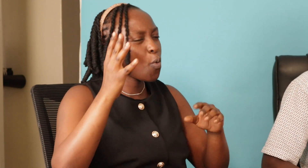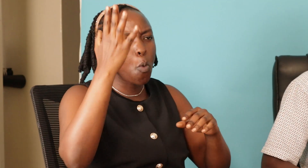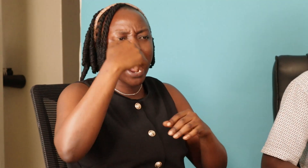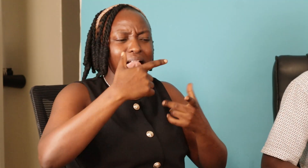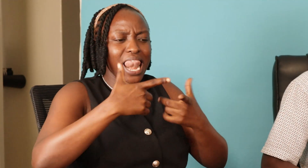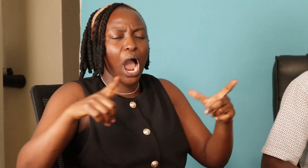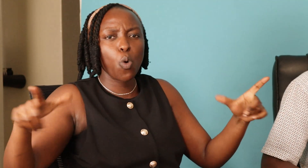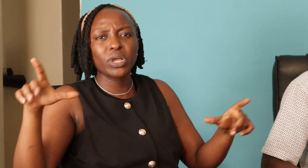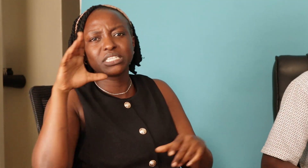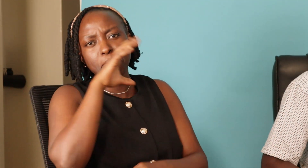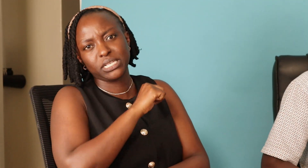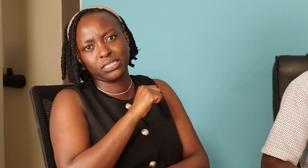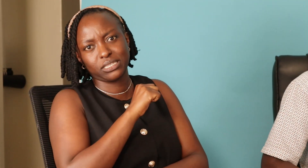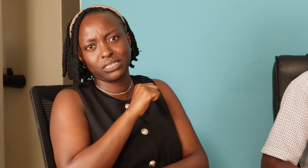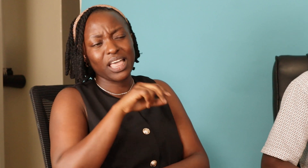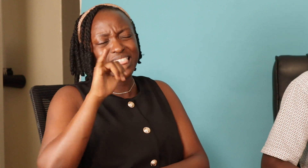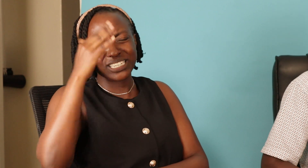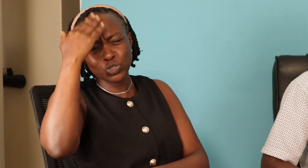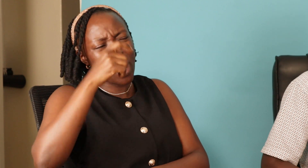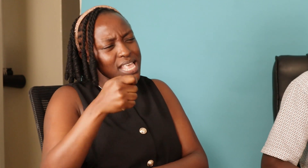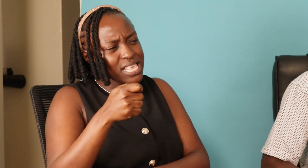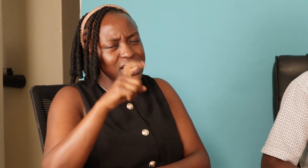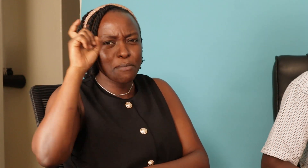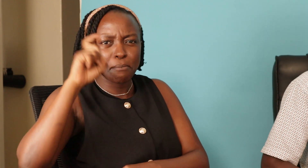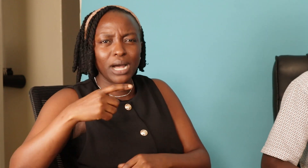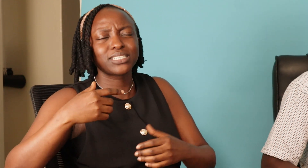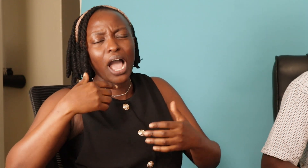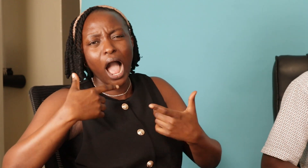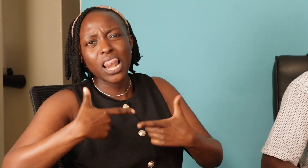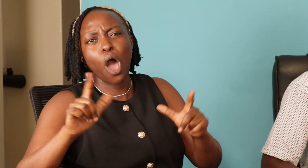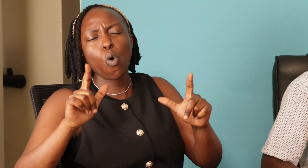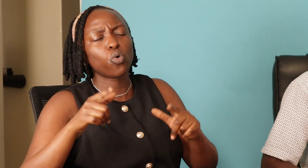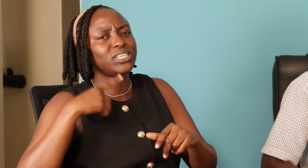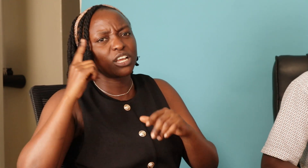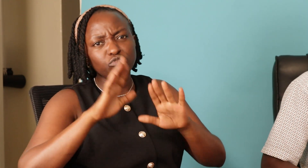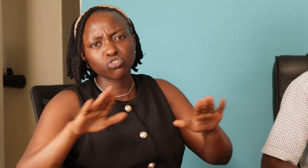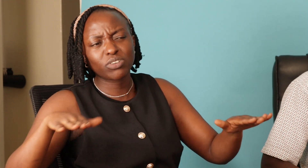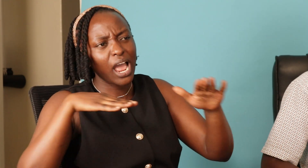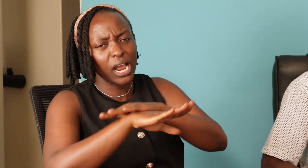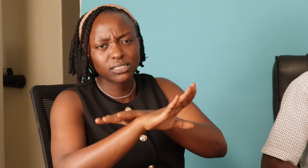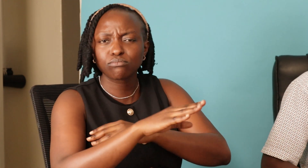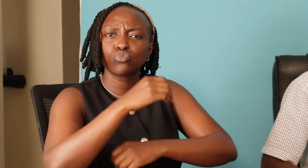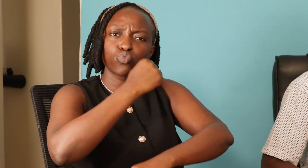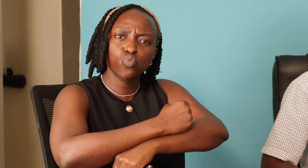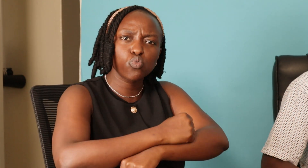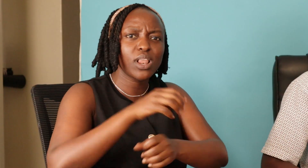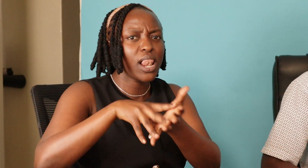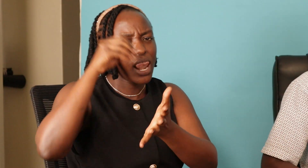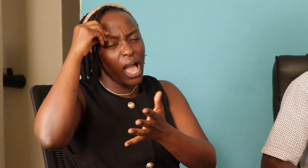So something small can make me erupt. It can make me have very big reactions because I don't have language to express myself. That's why it's important for